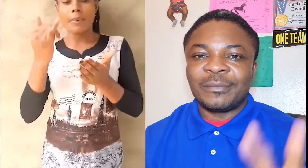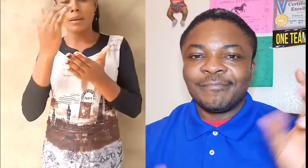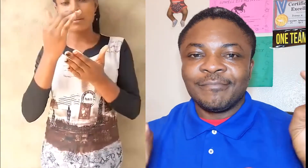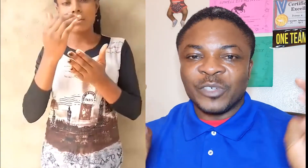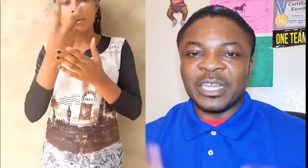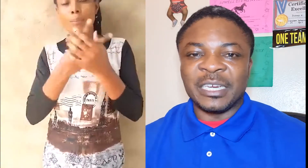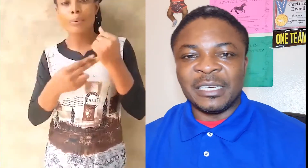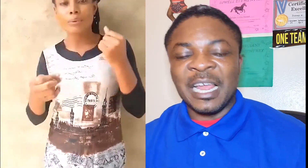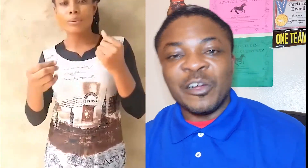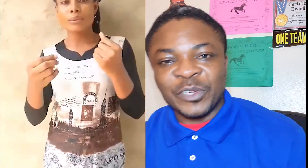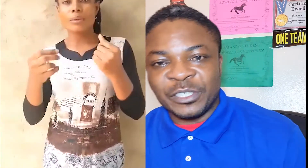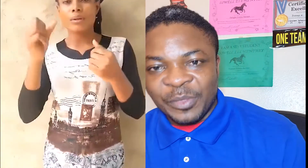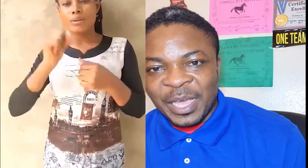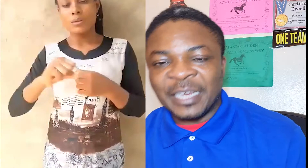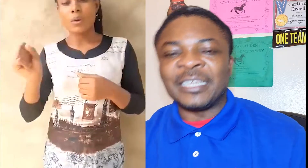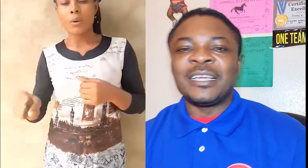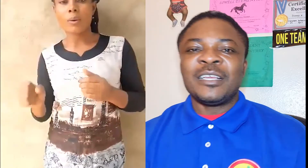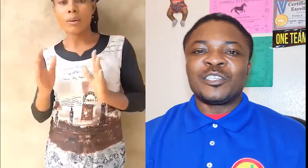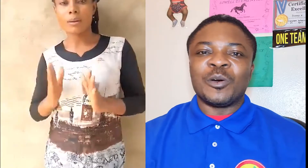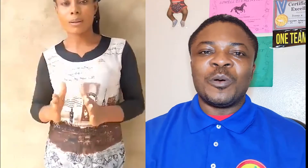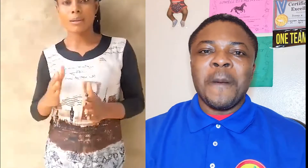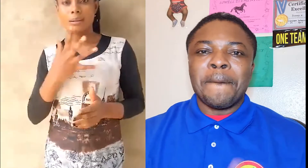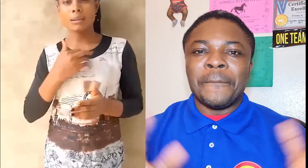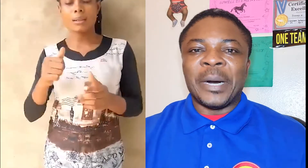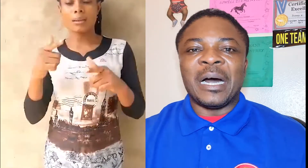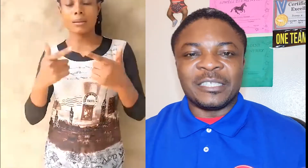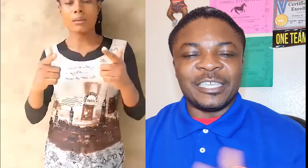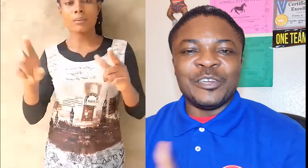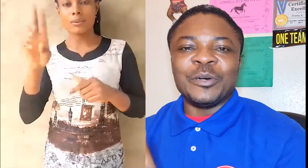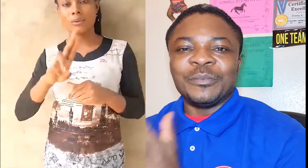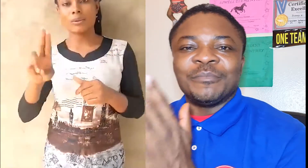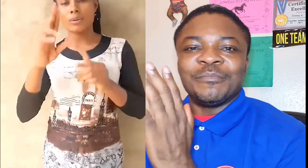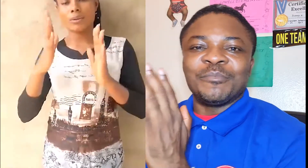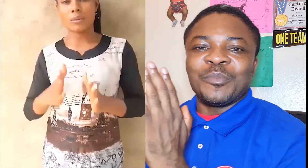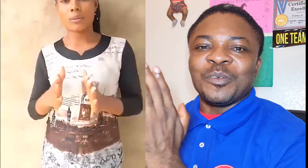wasn't regarded language then. So, but